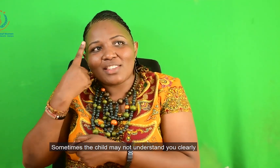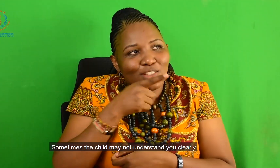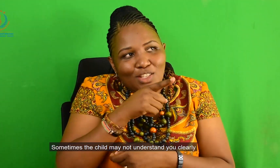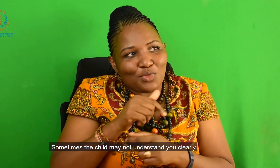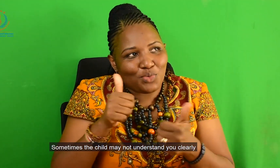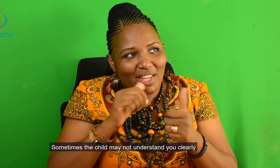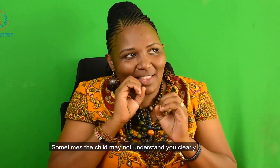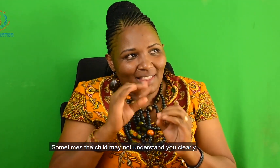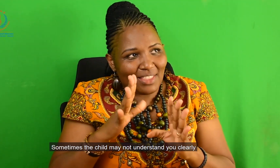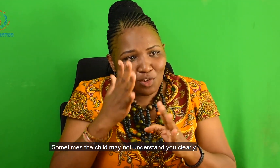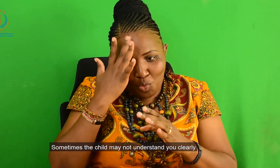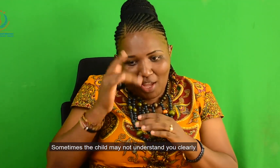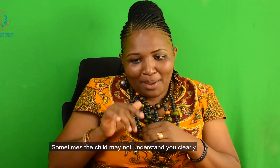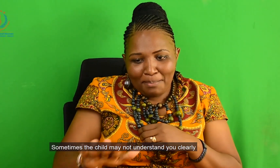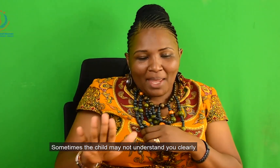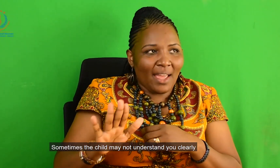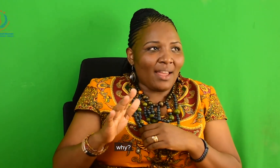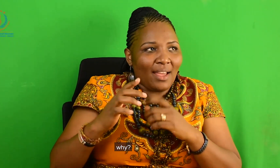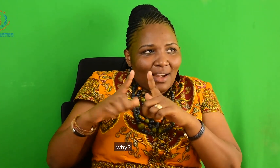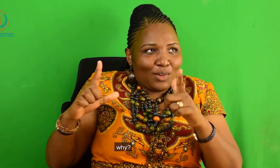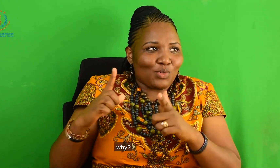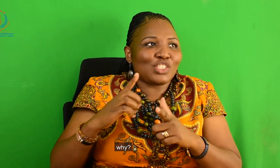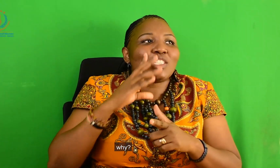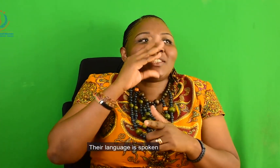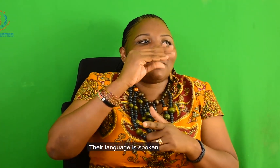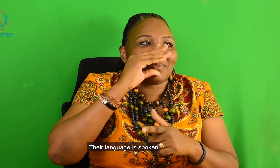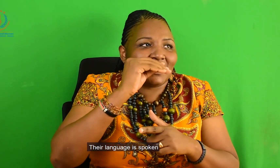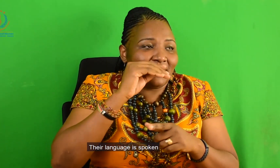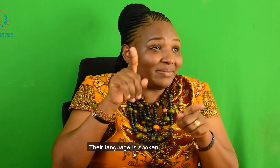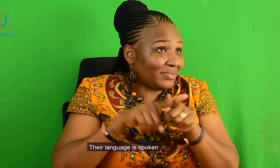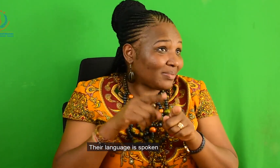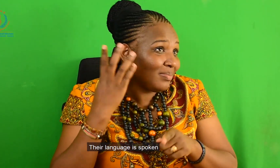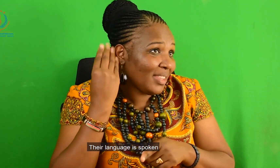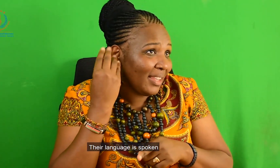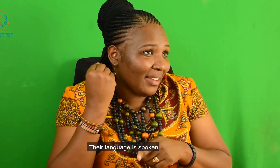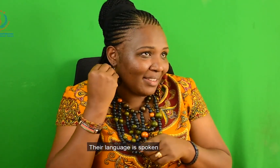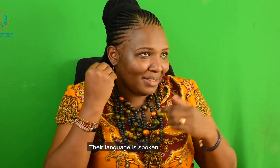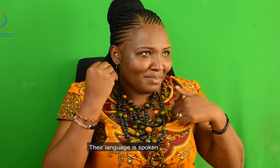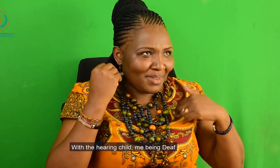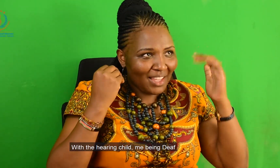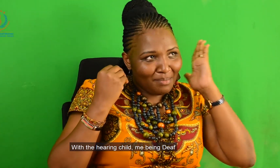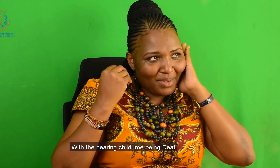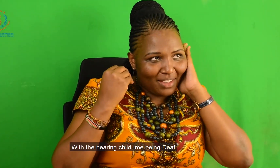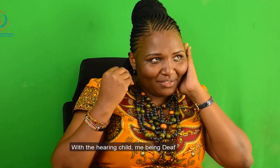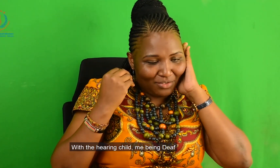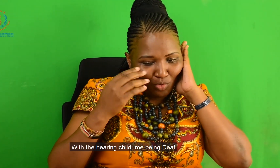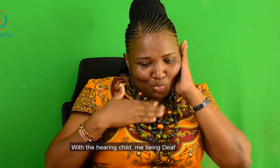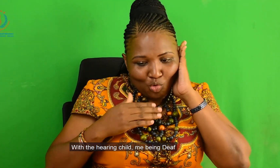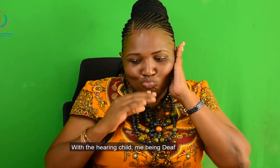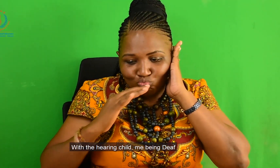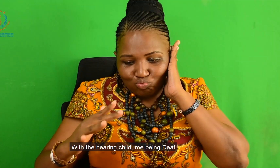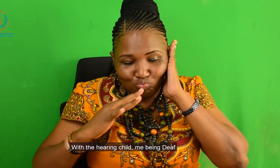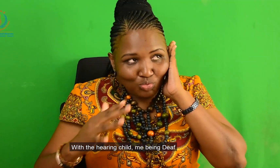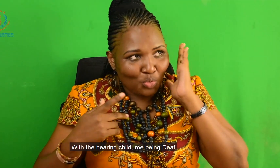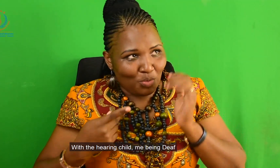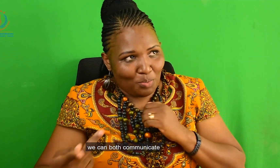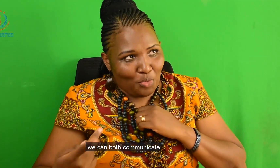may not understand you clearly. Why? Their language is spoken. With a hearing child, but I'm deaf, you can